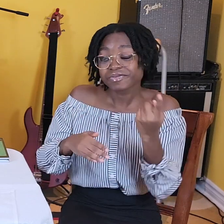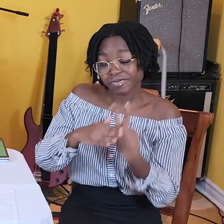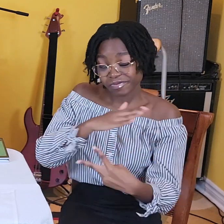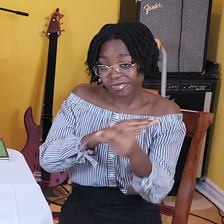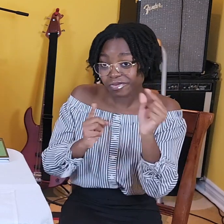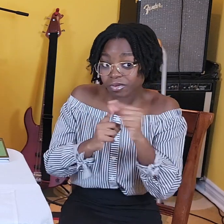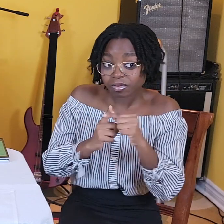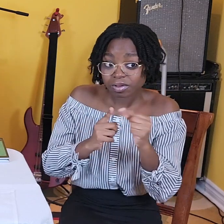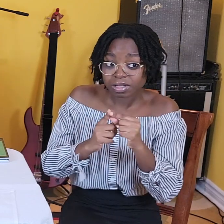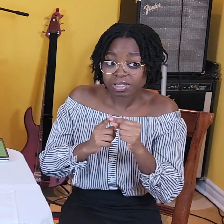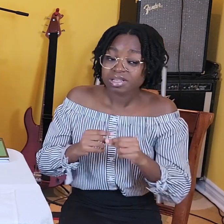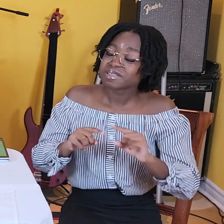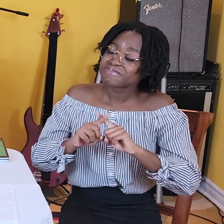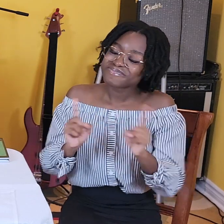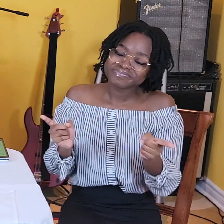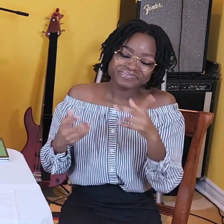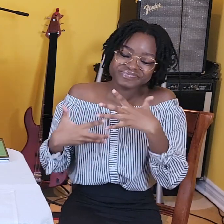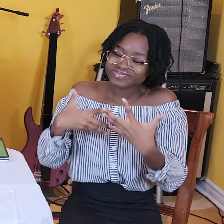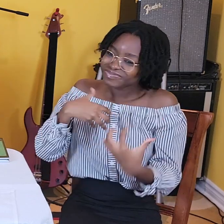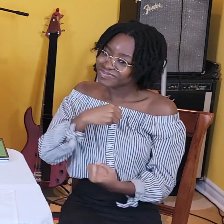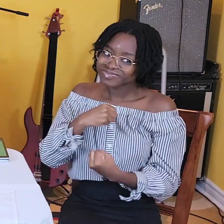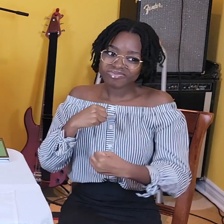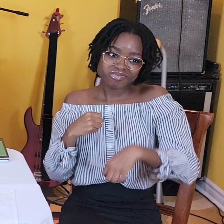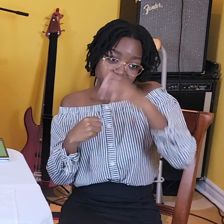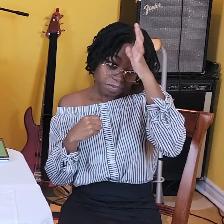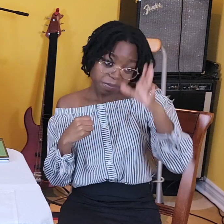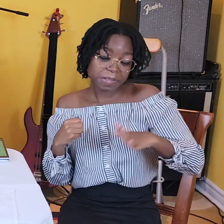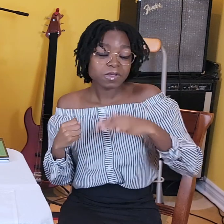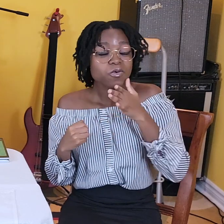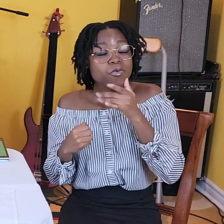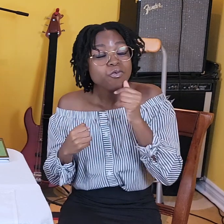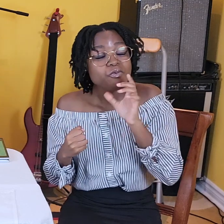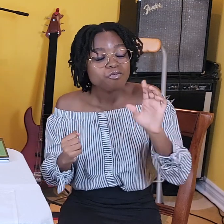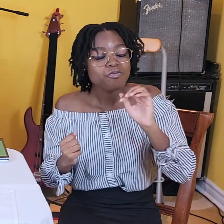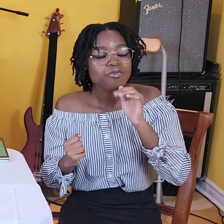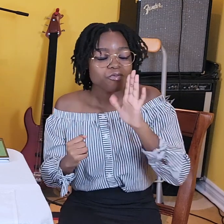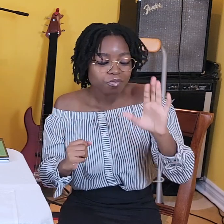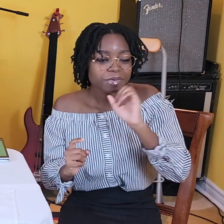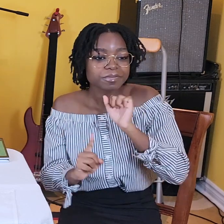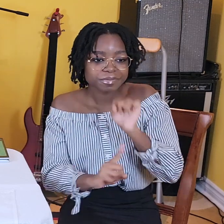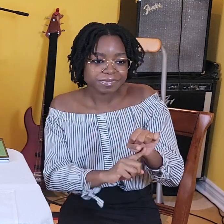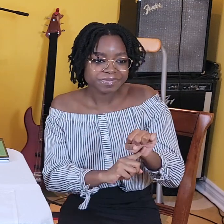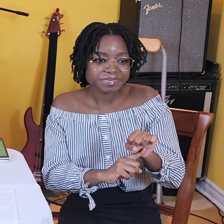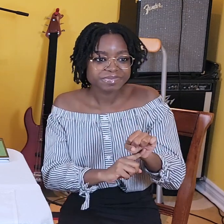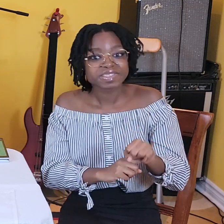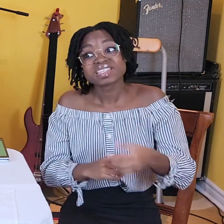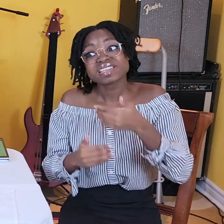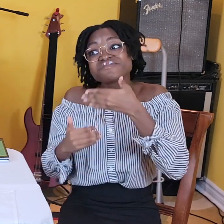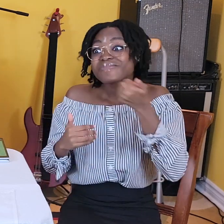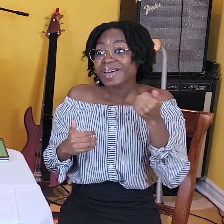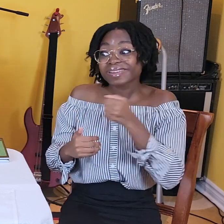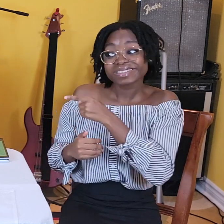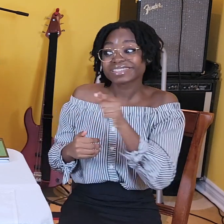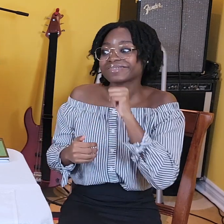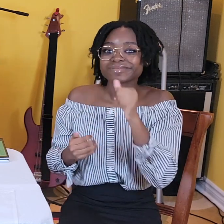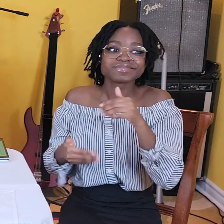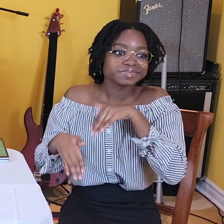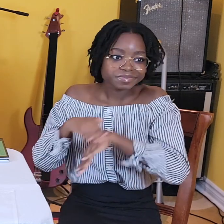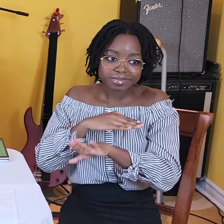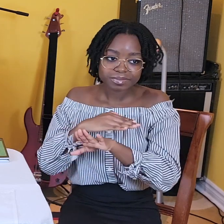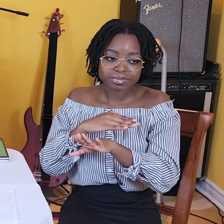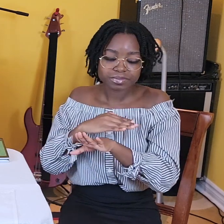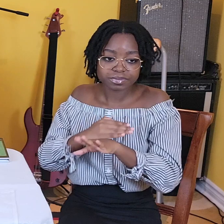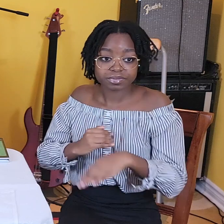have been good for that man if he had not been born.' Then Judas, who was betraying him, answered and